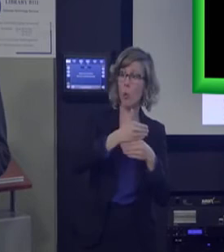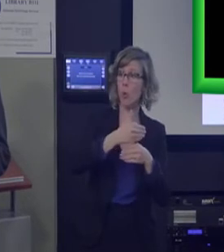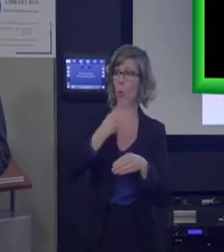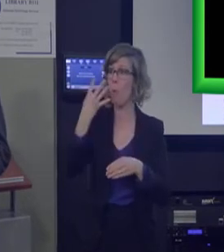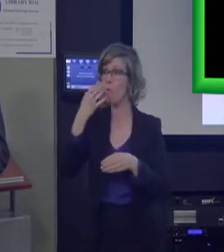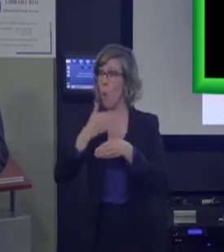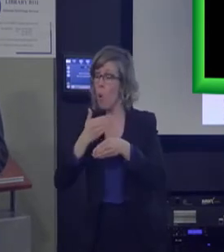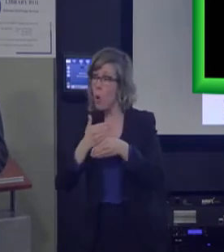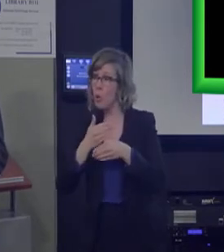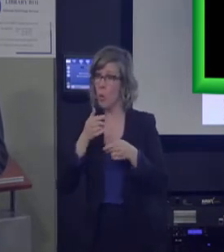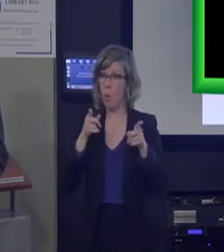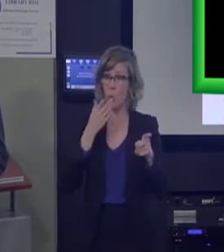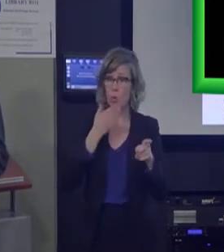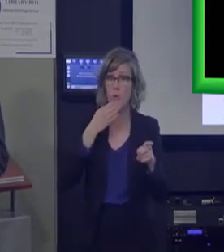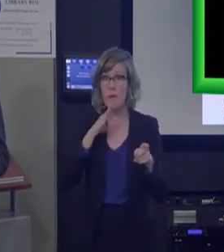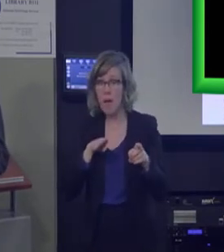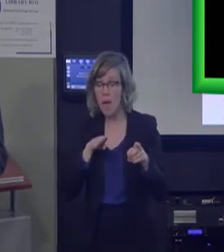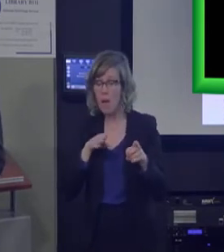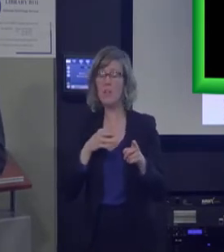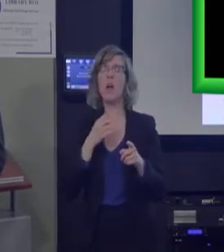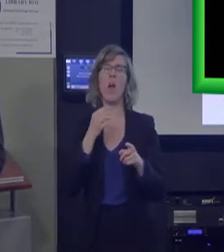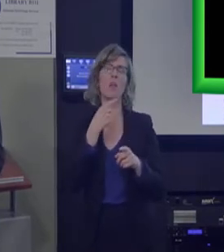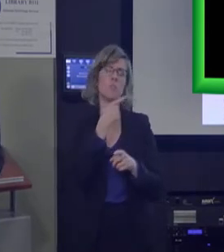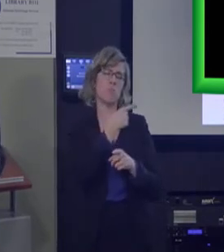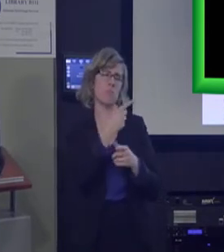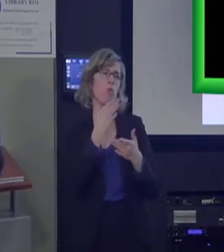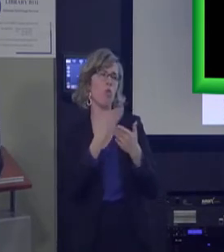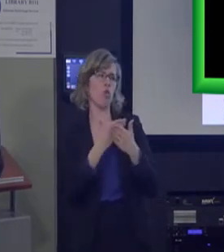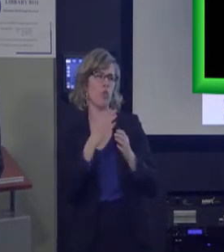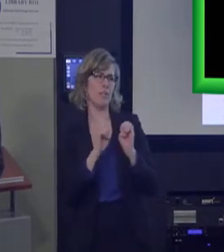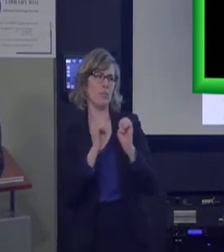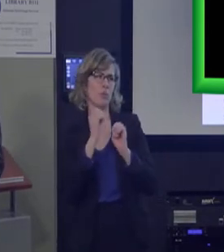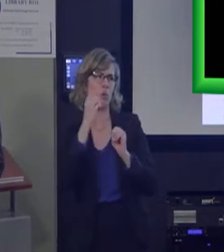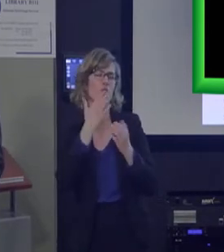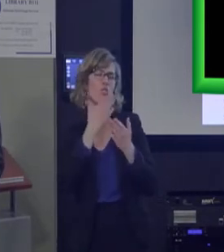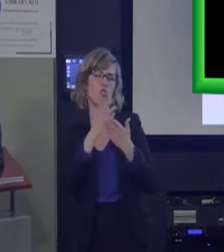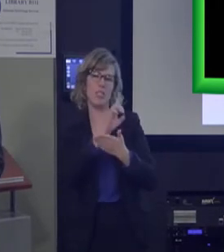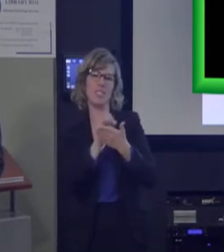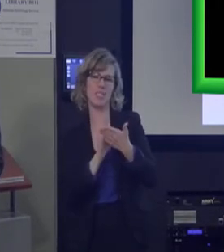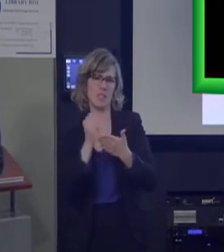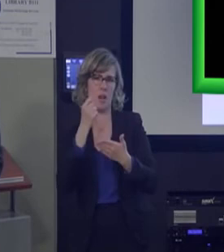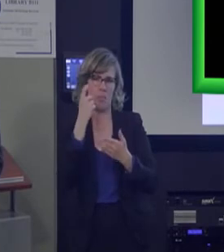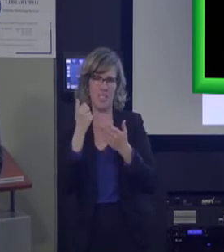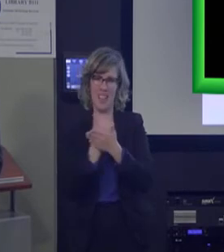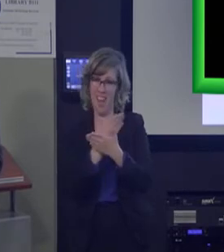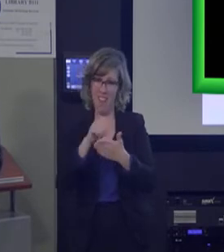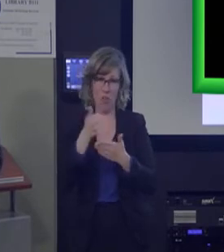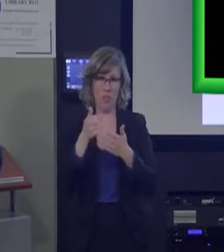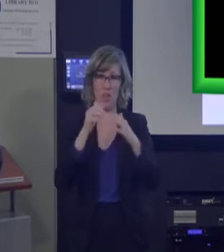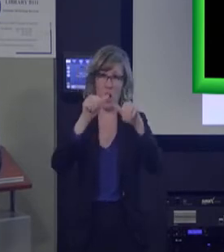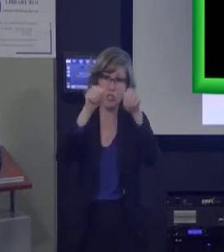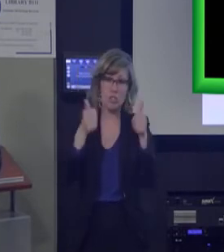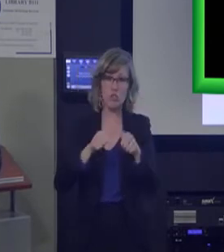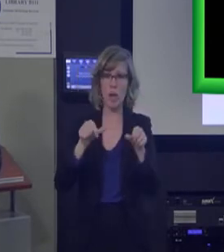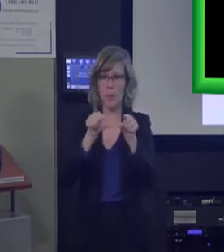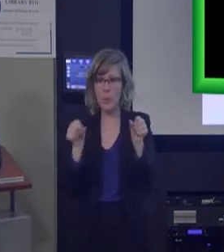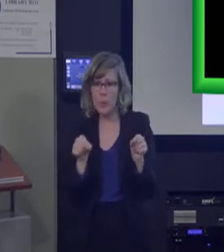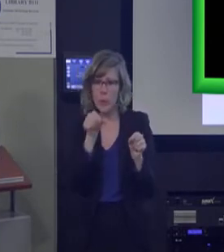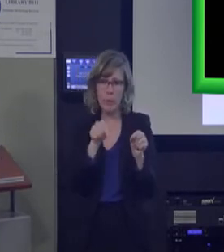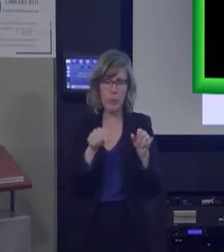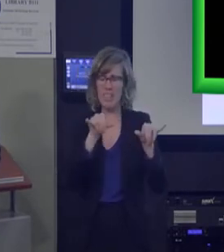here is this is a good way because everything else is controlled. So that's on the